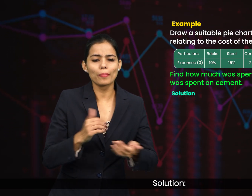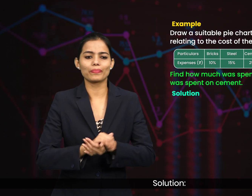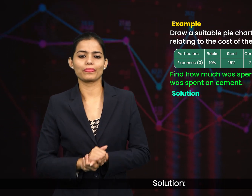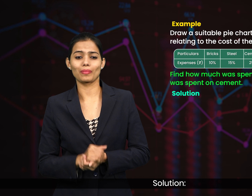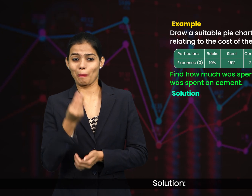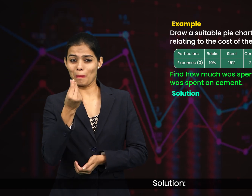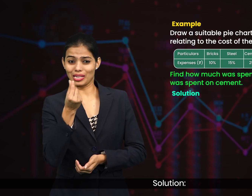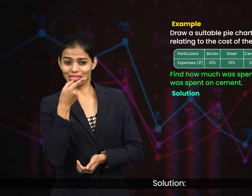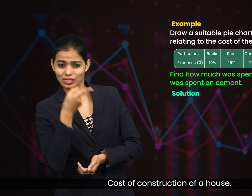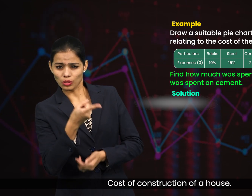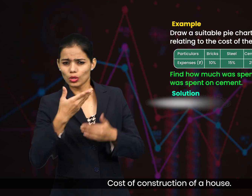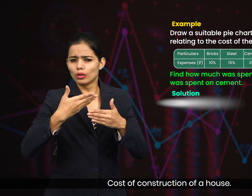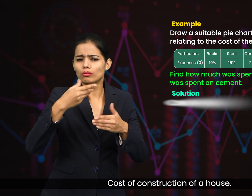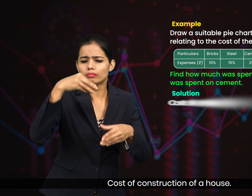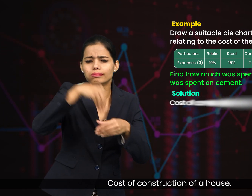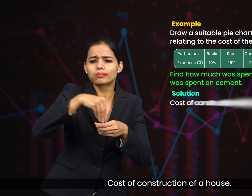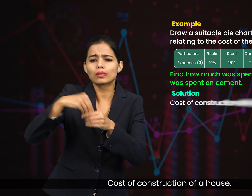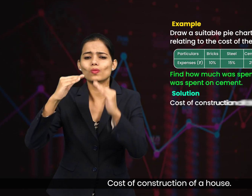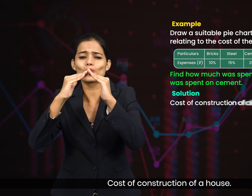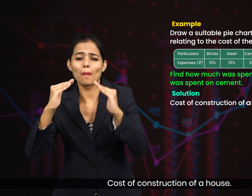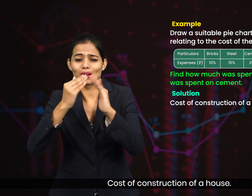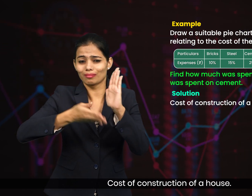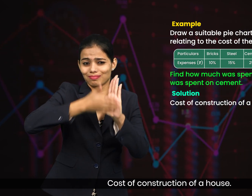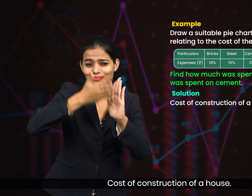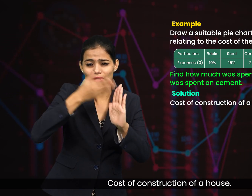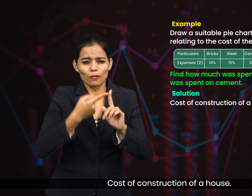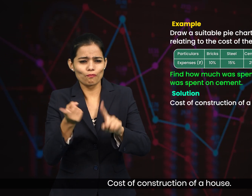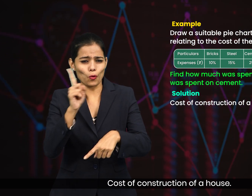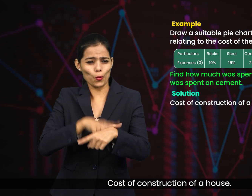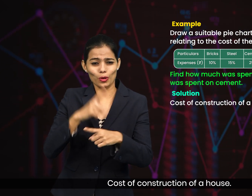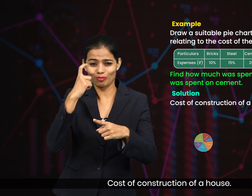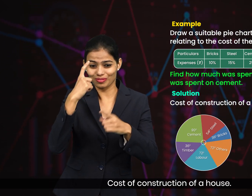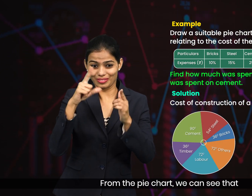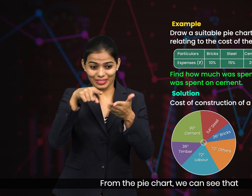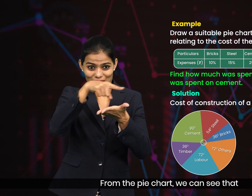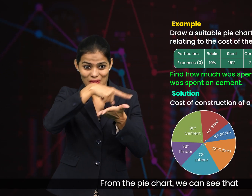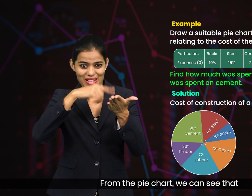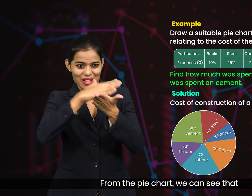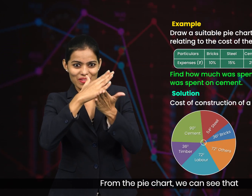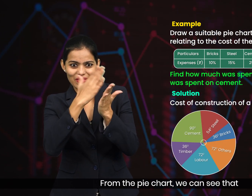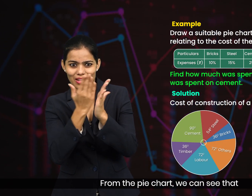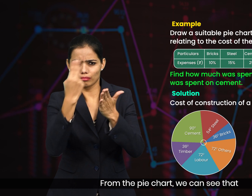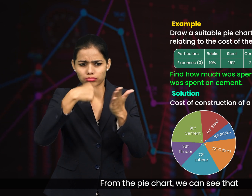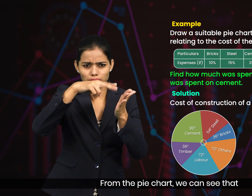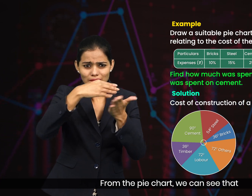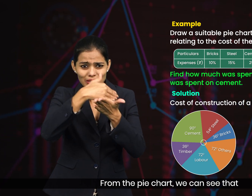Solution. Cost of construction of a house. From the pie chart, we can see